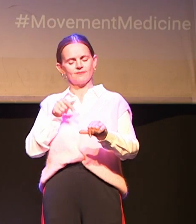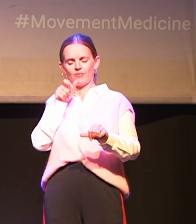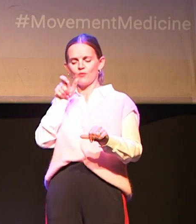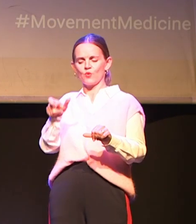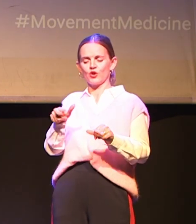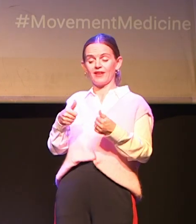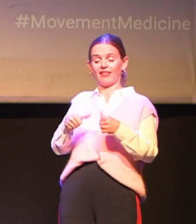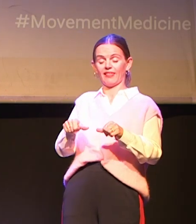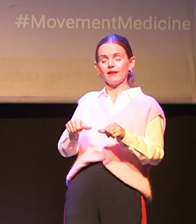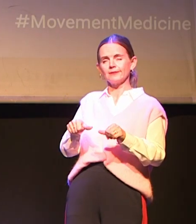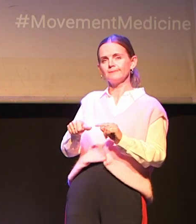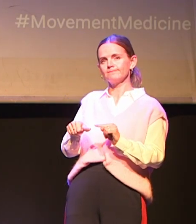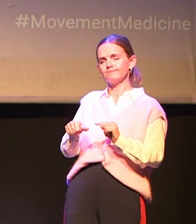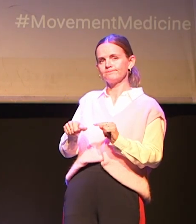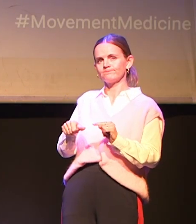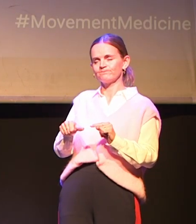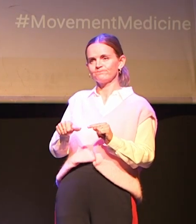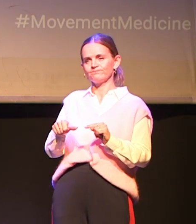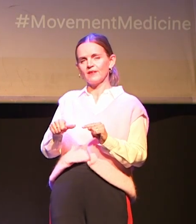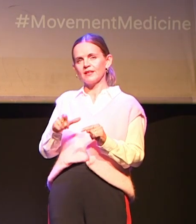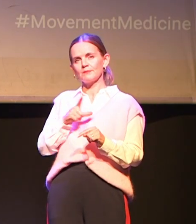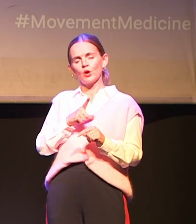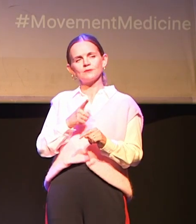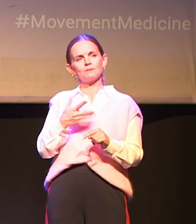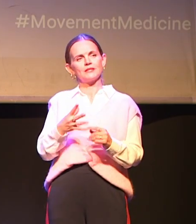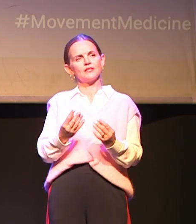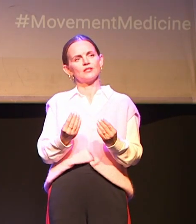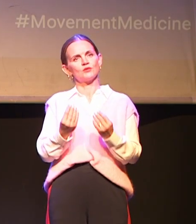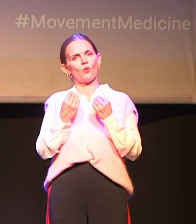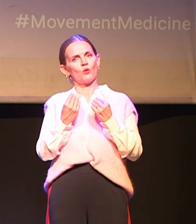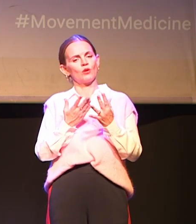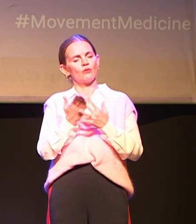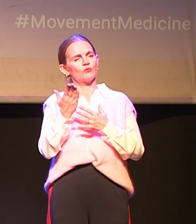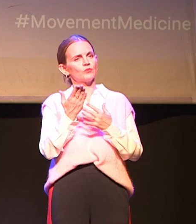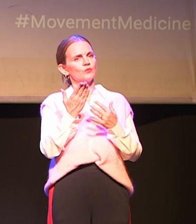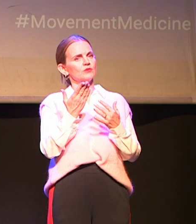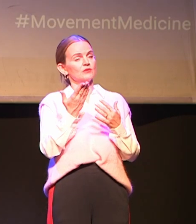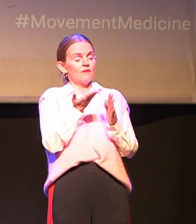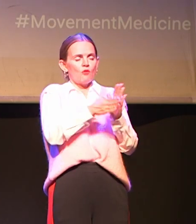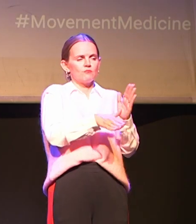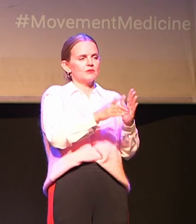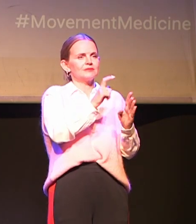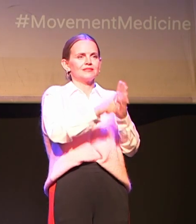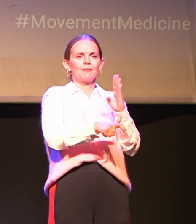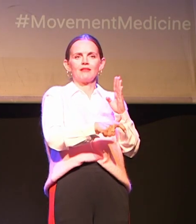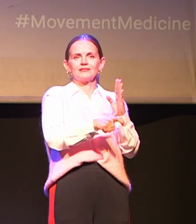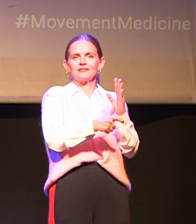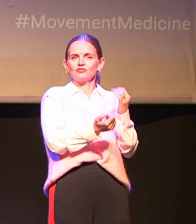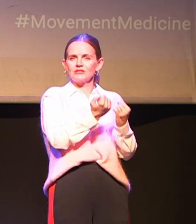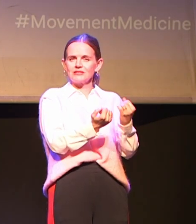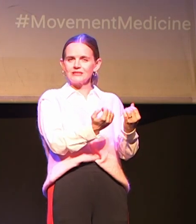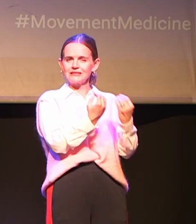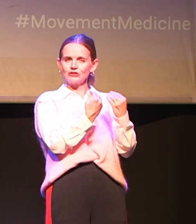because of what I've been taught um, through my disability justice teachers. It's like what Western medicine